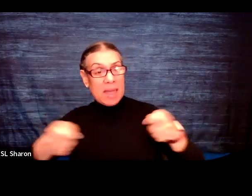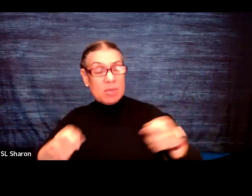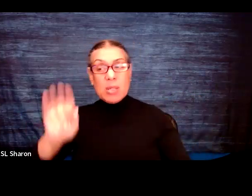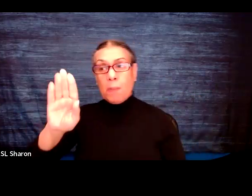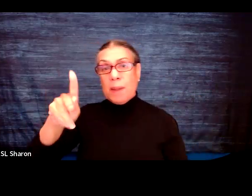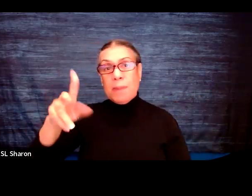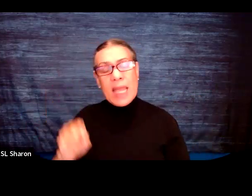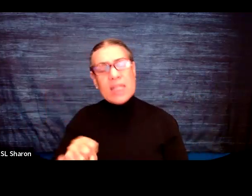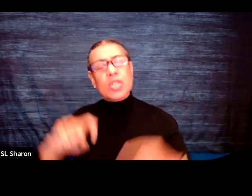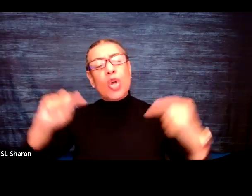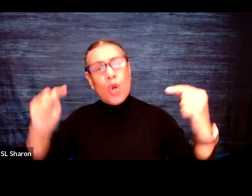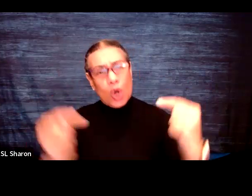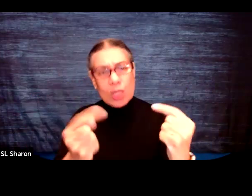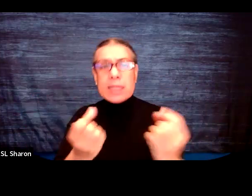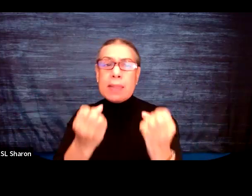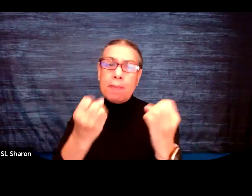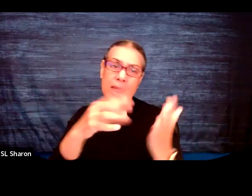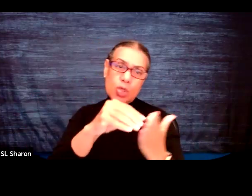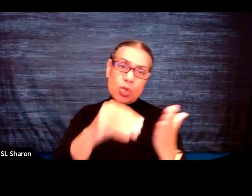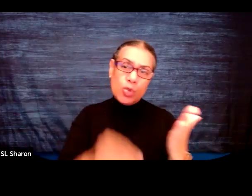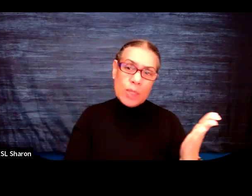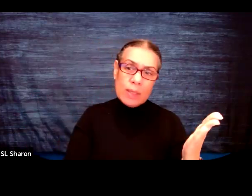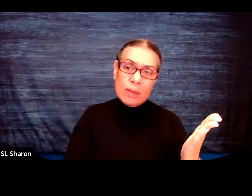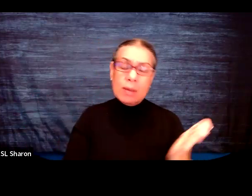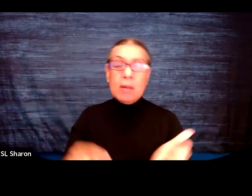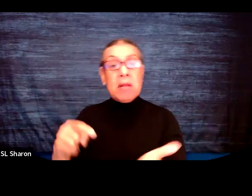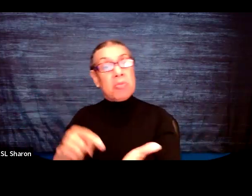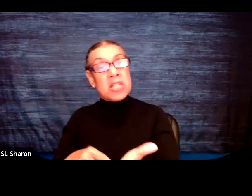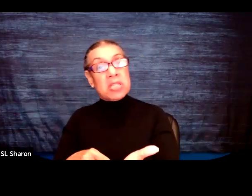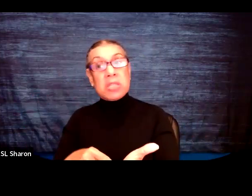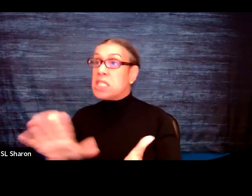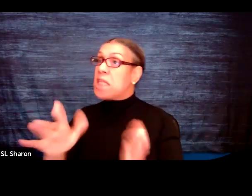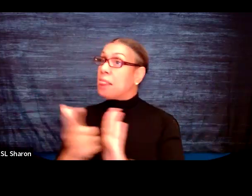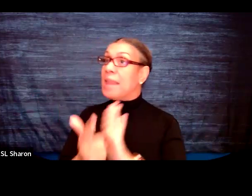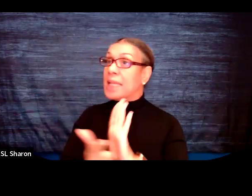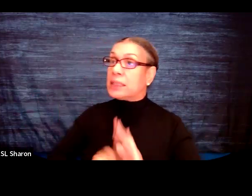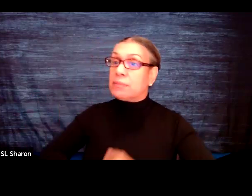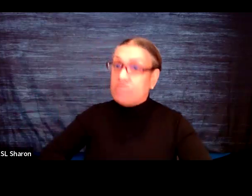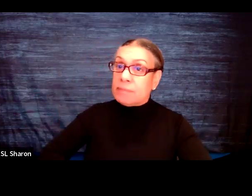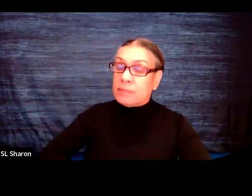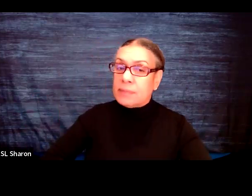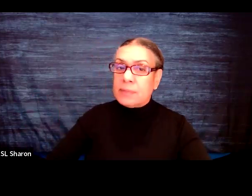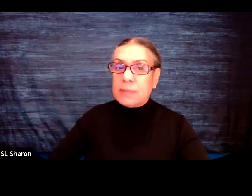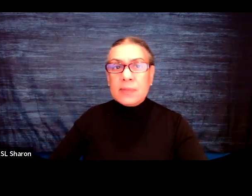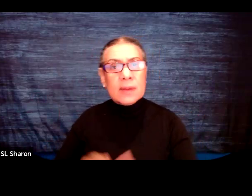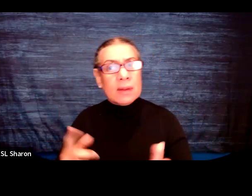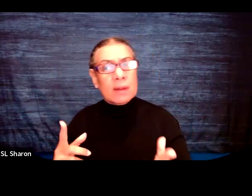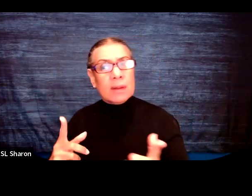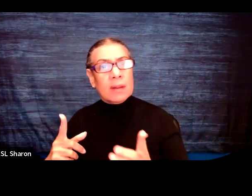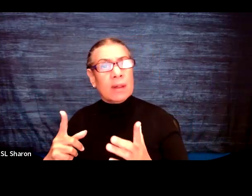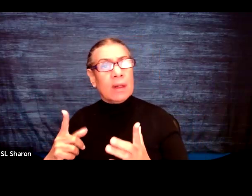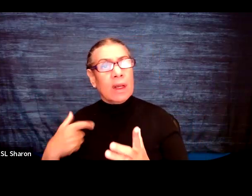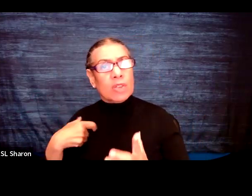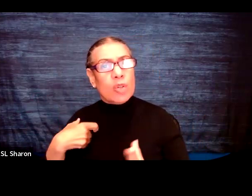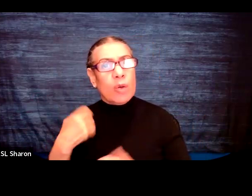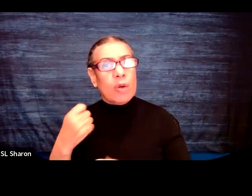is harmful to many of our children. This is permissible and legal. Withholding your labor in order to